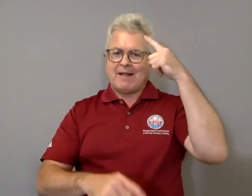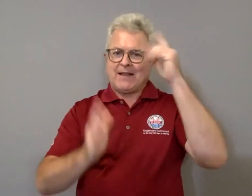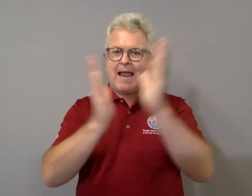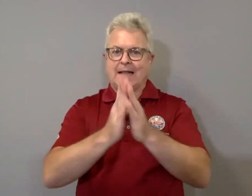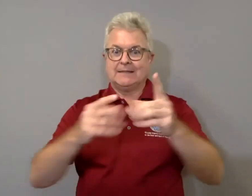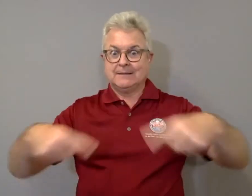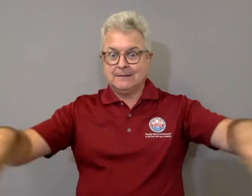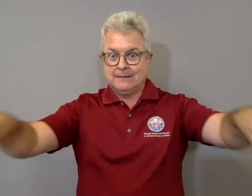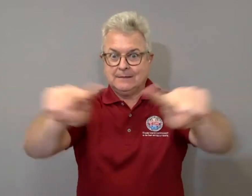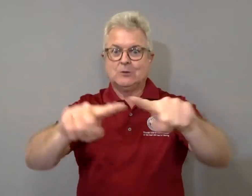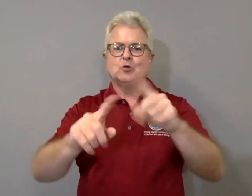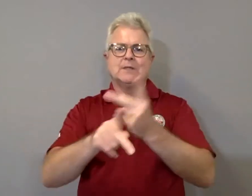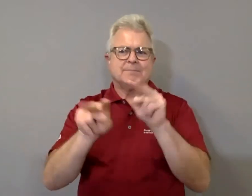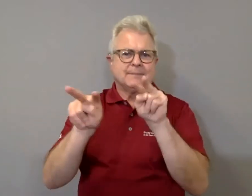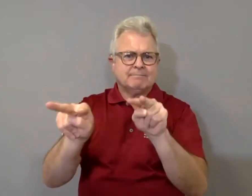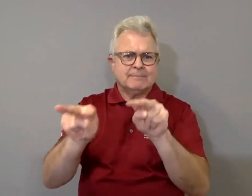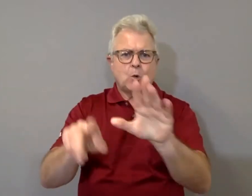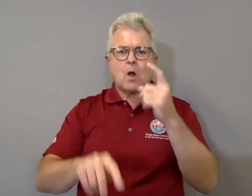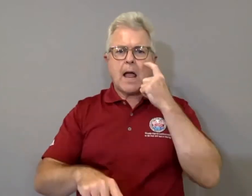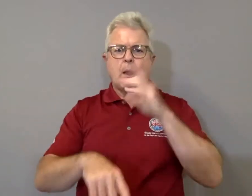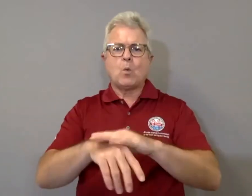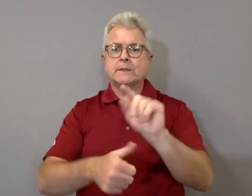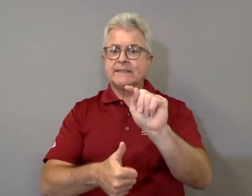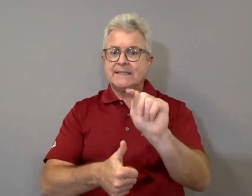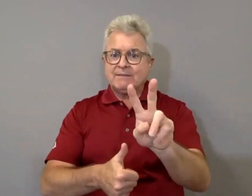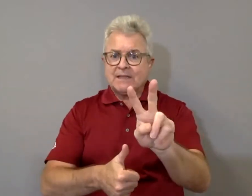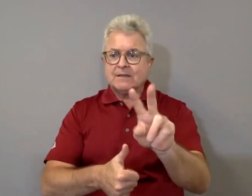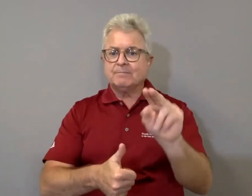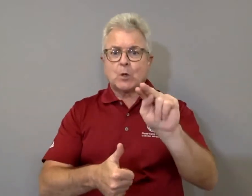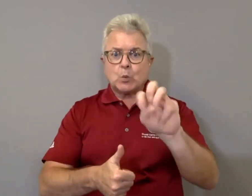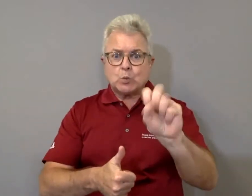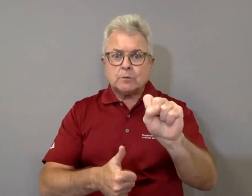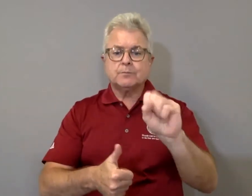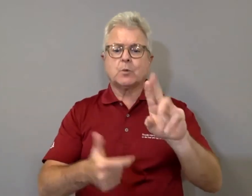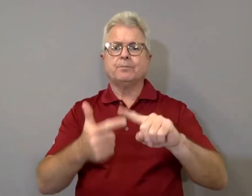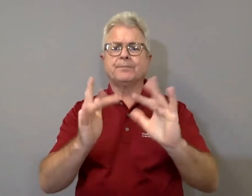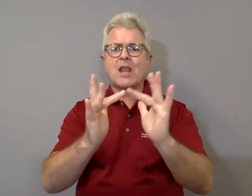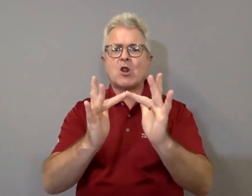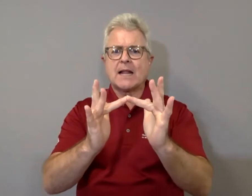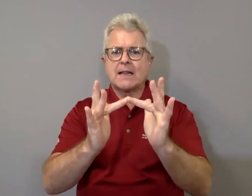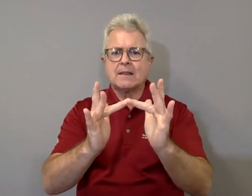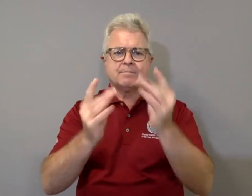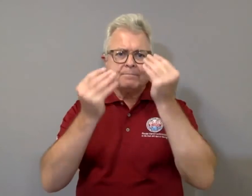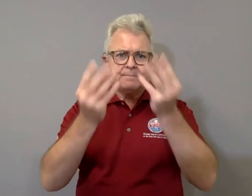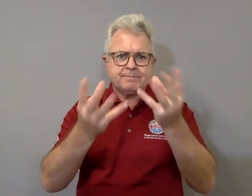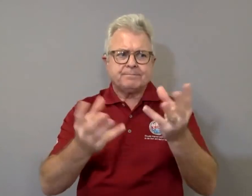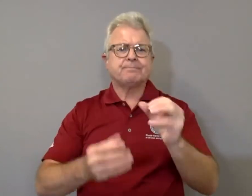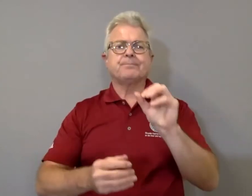New England. And the governor has asked all of us to keep our eyes on the TV, on the news, watch